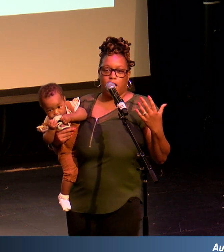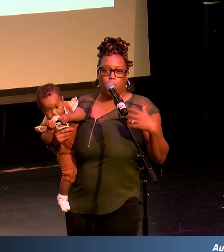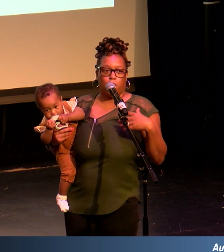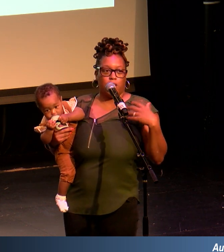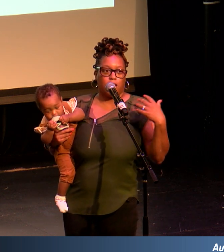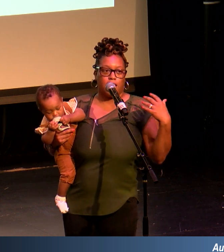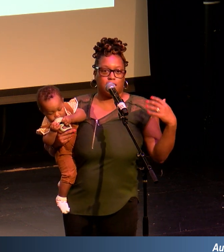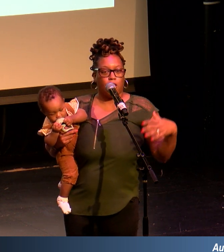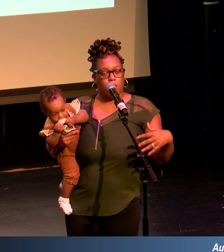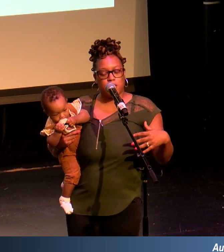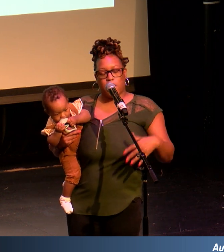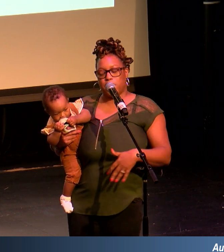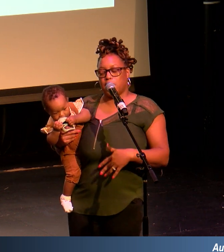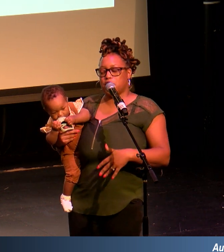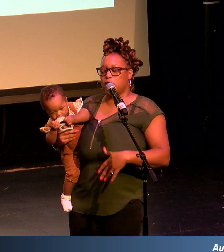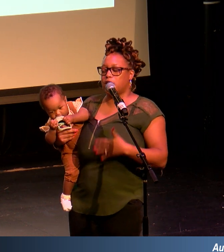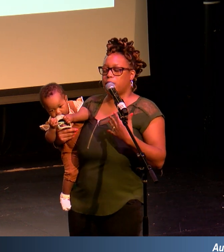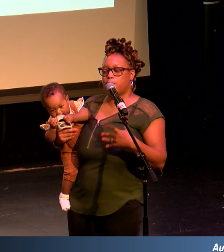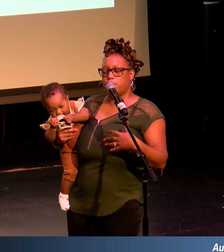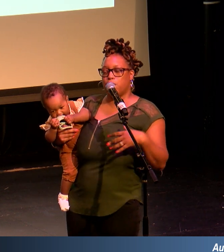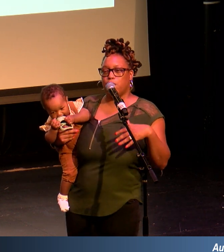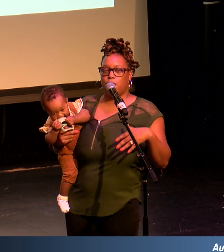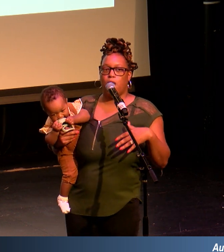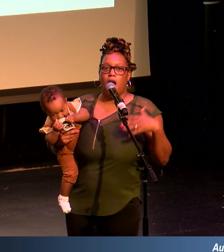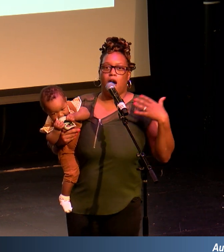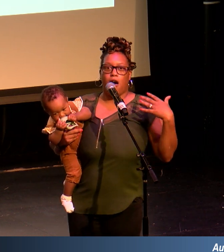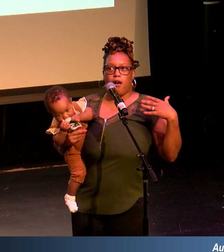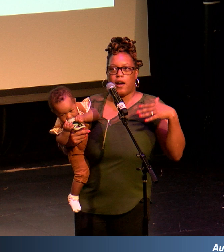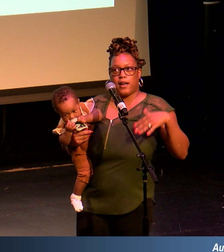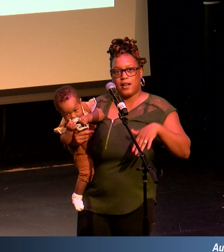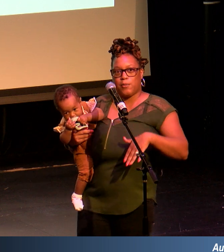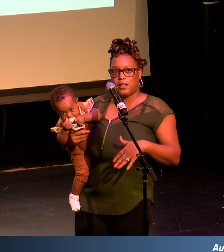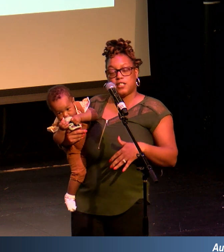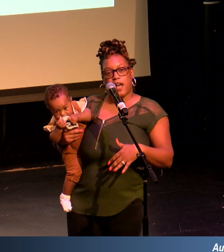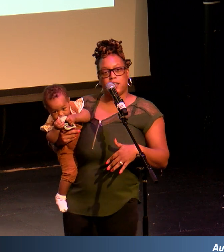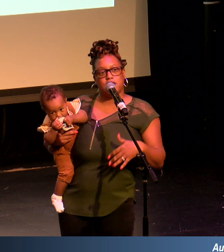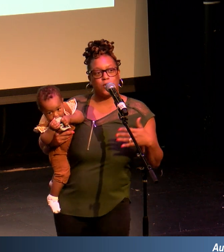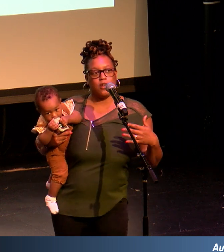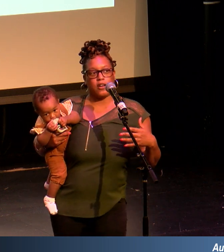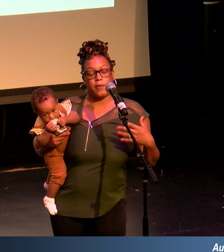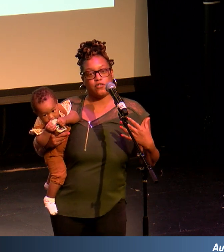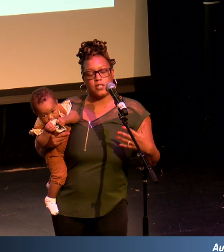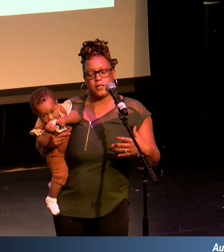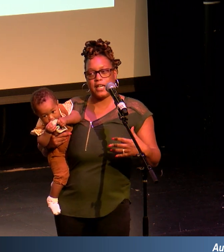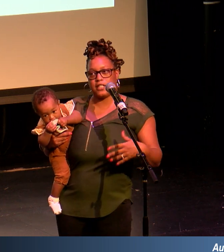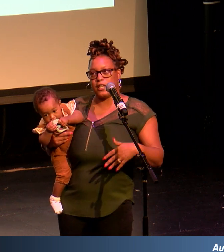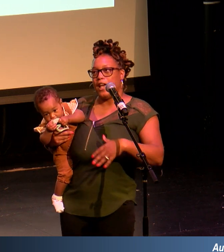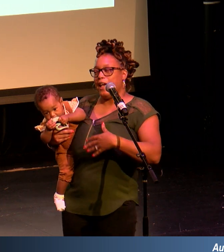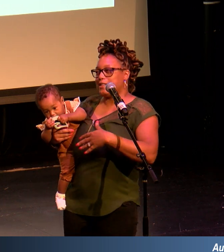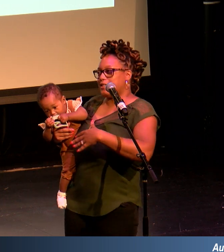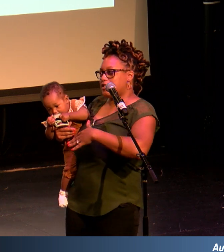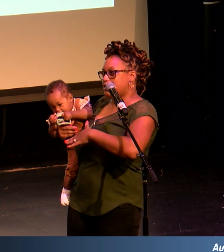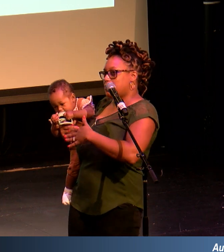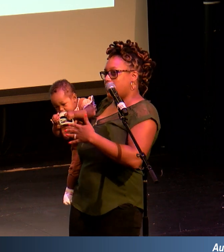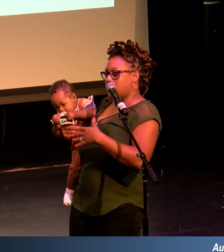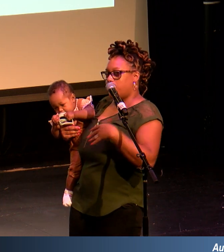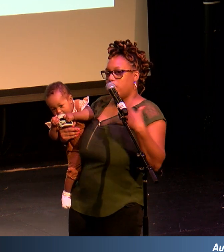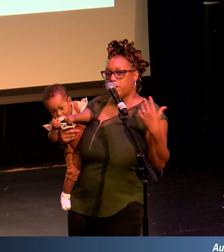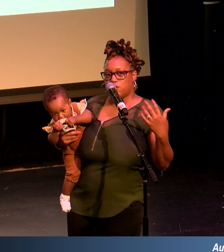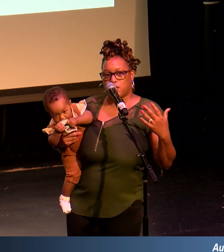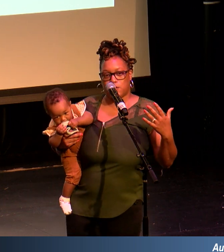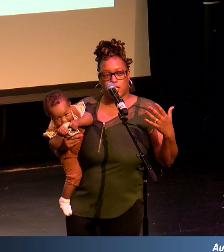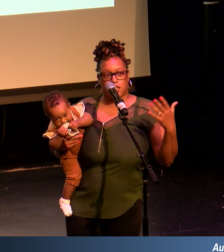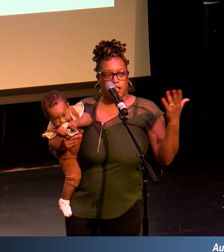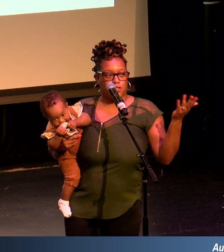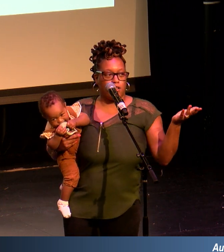of that, when we look at like the homeless population and people who are economically challenged, we're talking about transportation. It's not just expanding